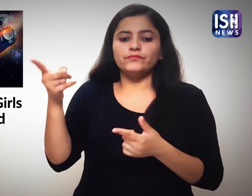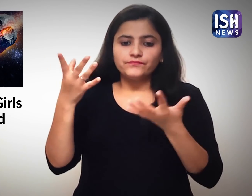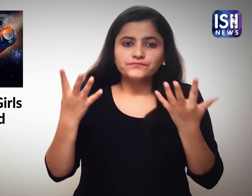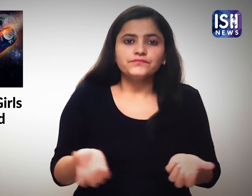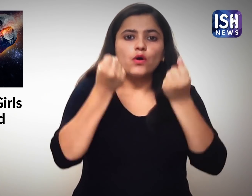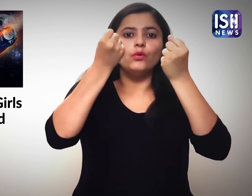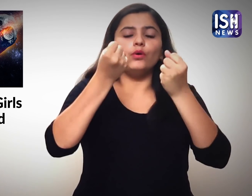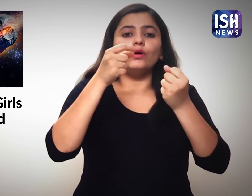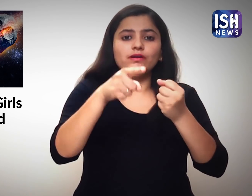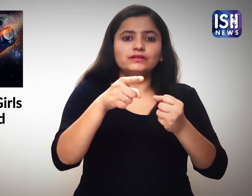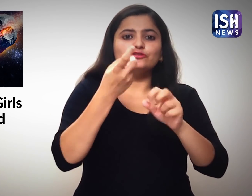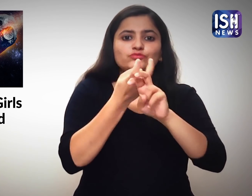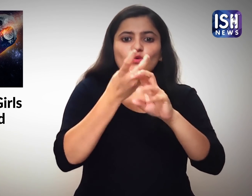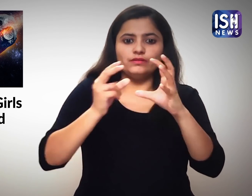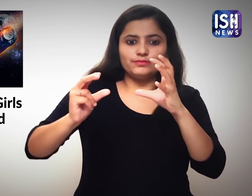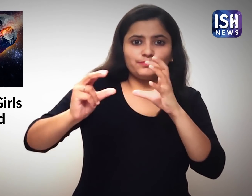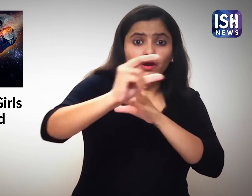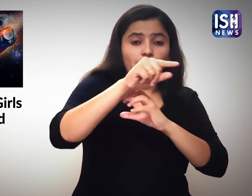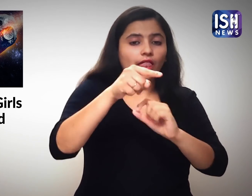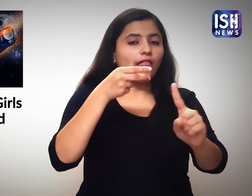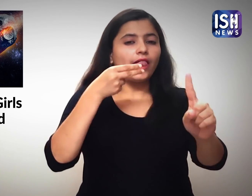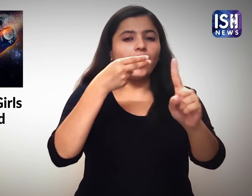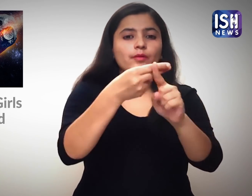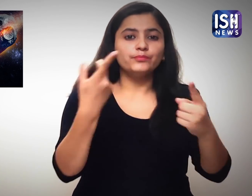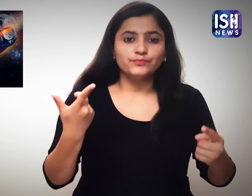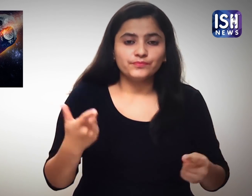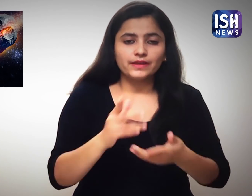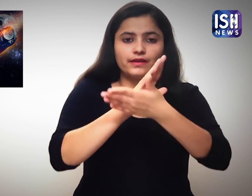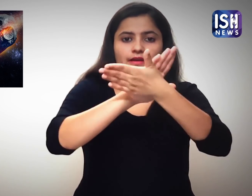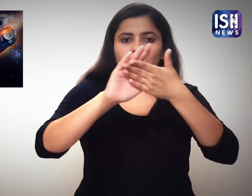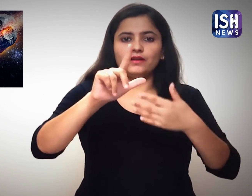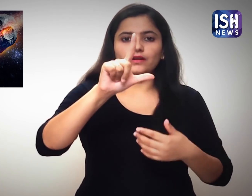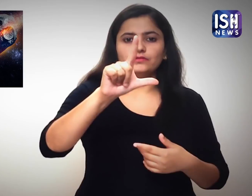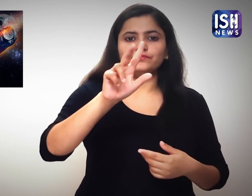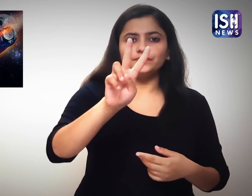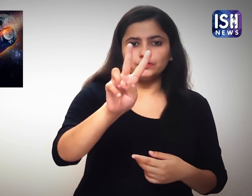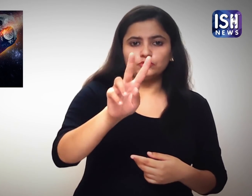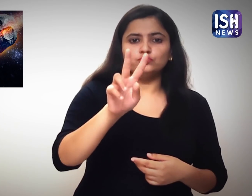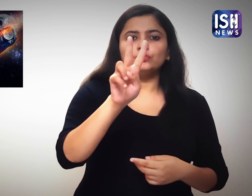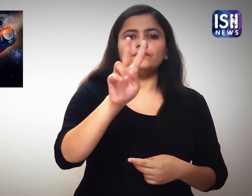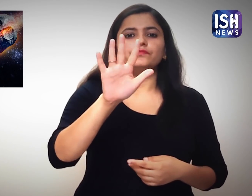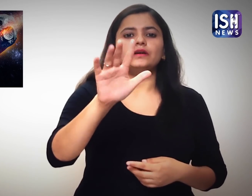how the two schoolgirls discovered the asteroid. They have named it HLV2514.